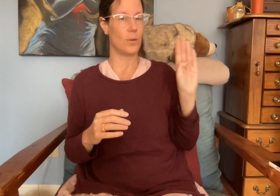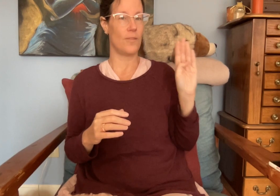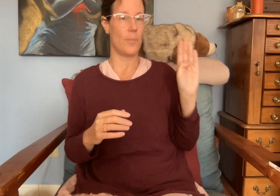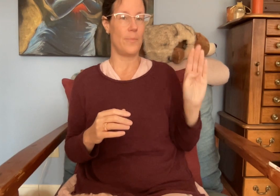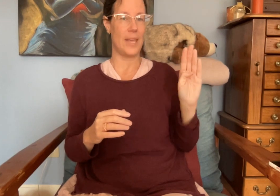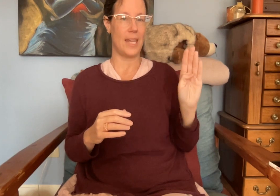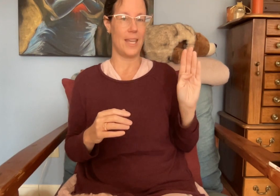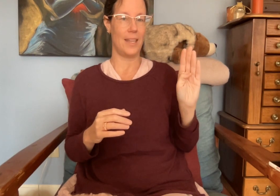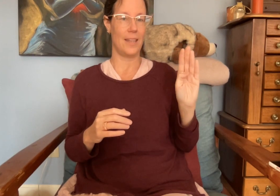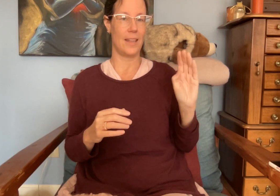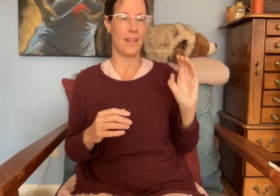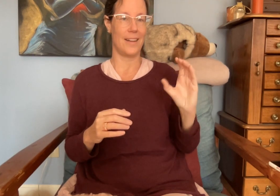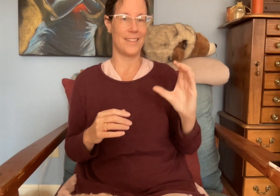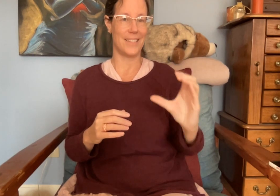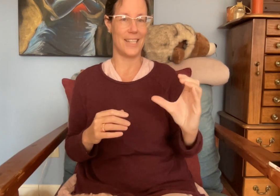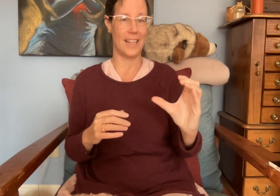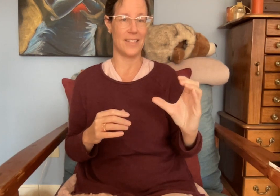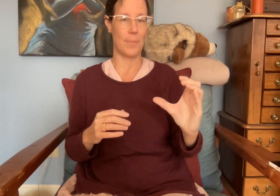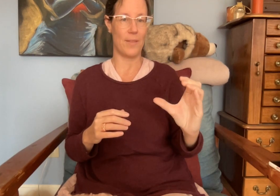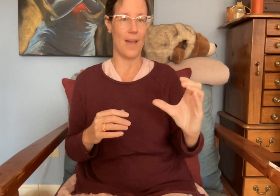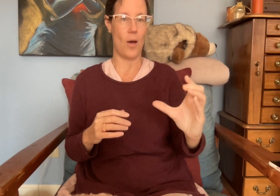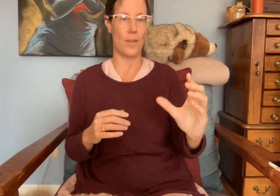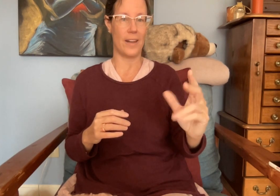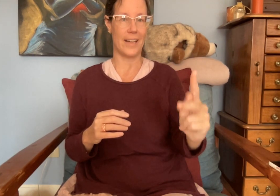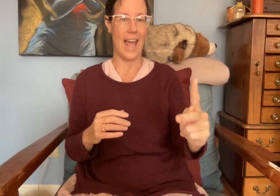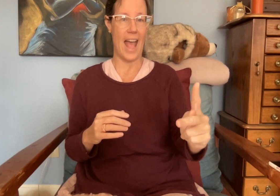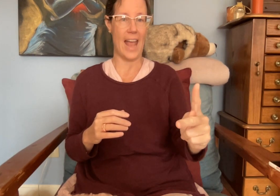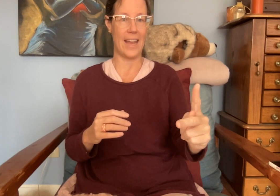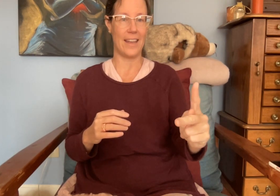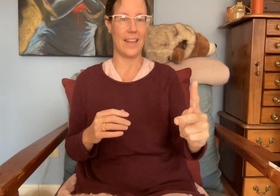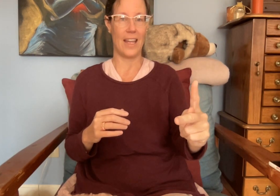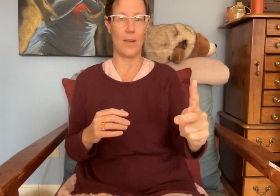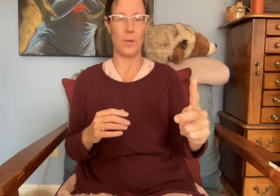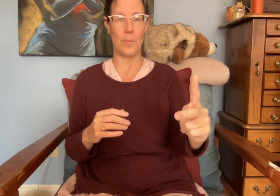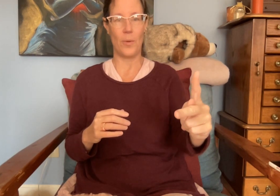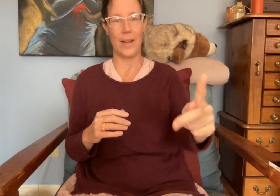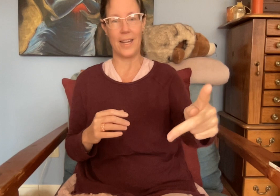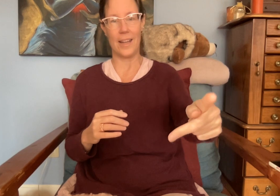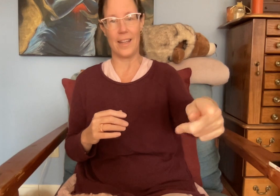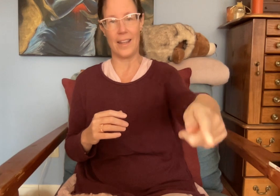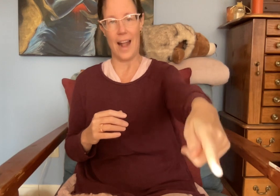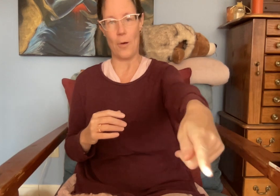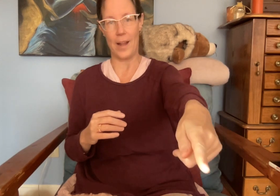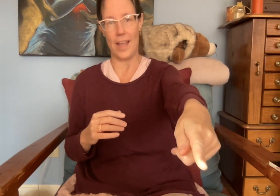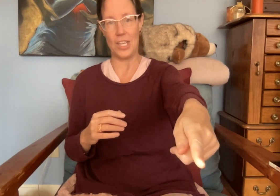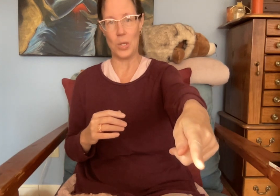a B, and then a C. They skip the vowel, and then a K, and we're pointing it out at you.